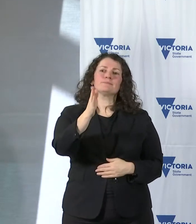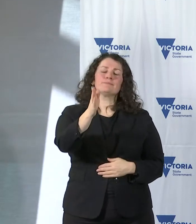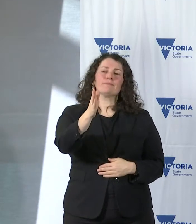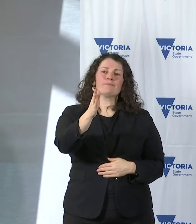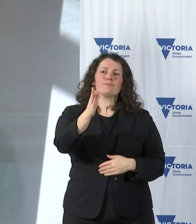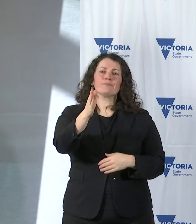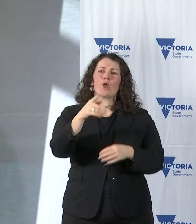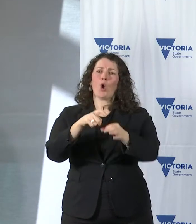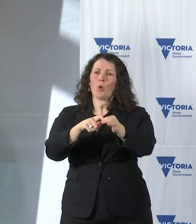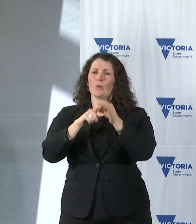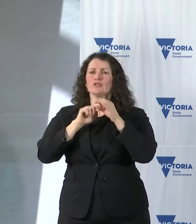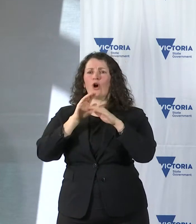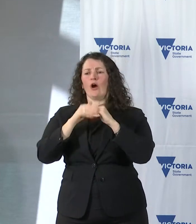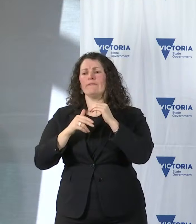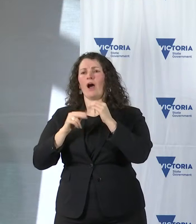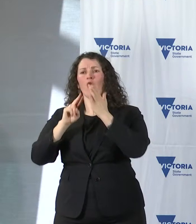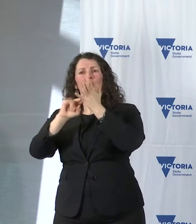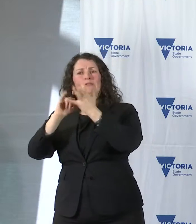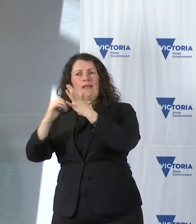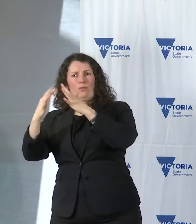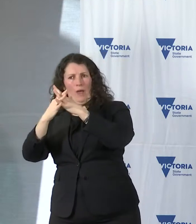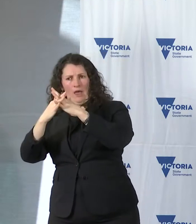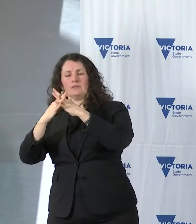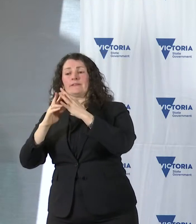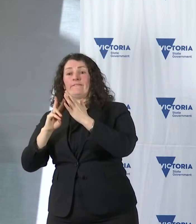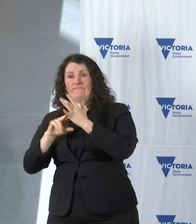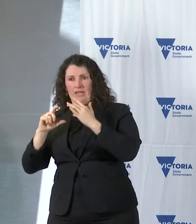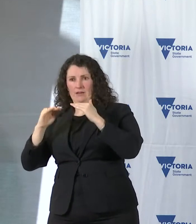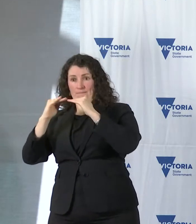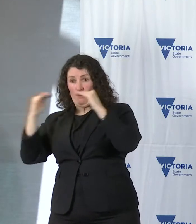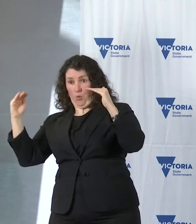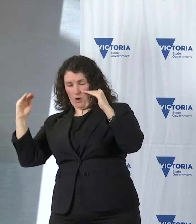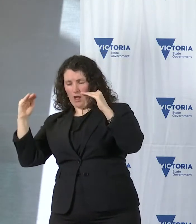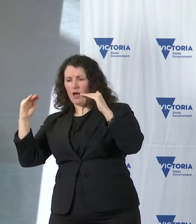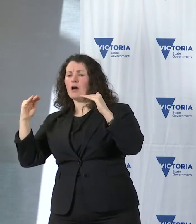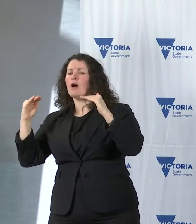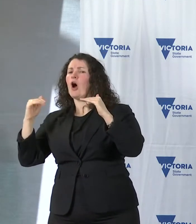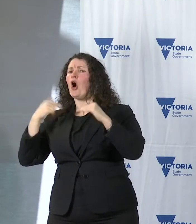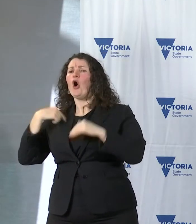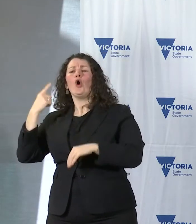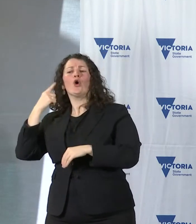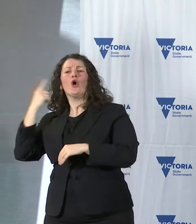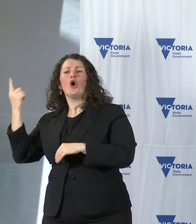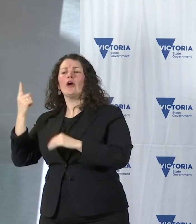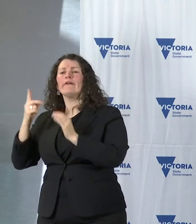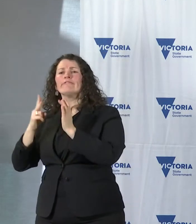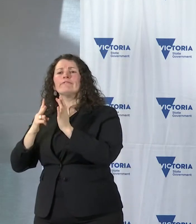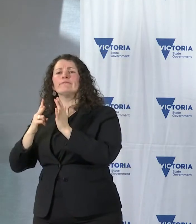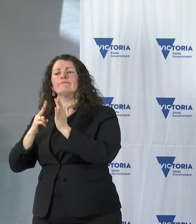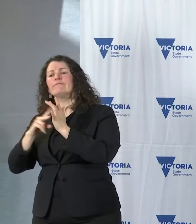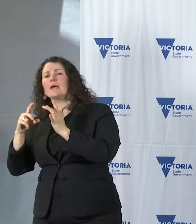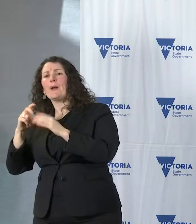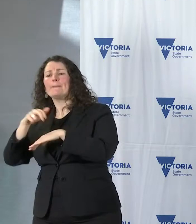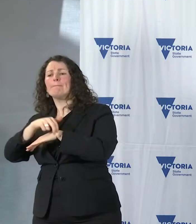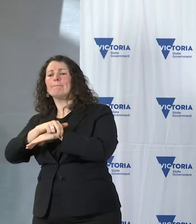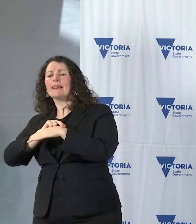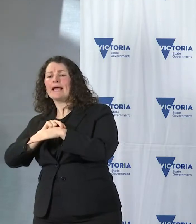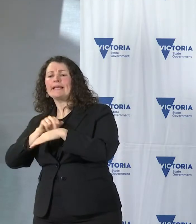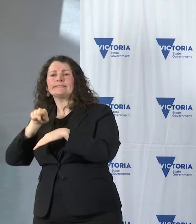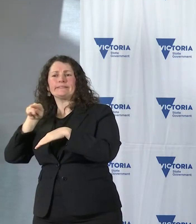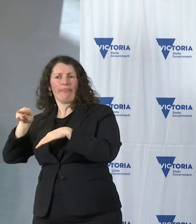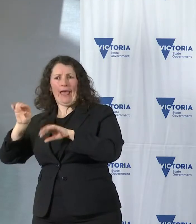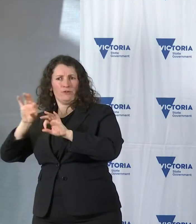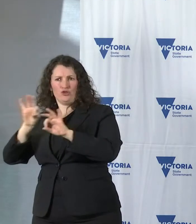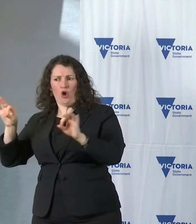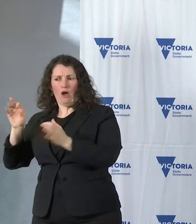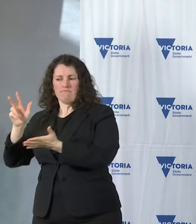borders. Are they going through and matching those number plates, and are they going through with all of the freight